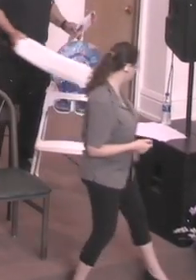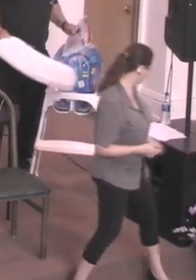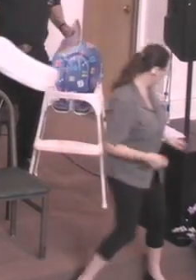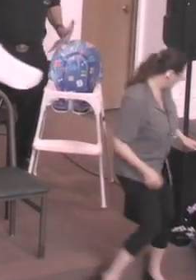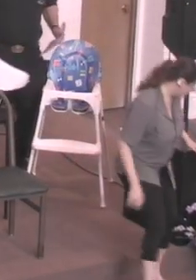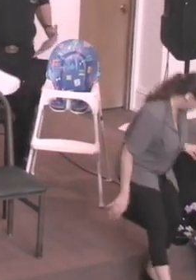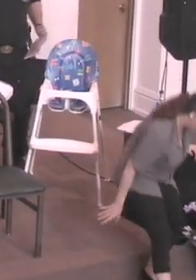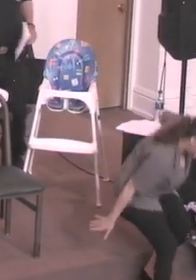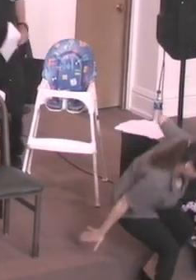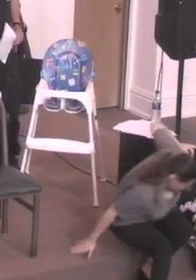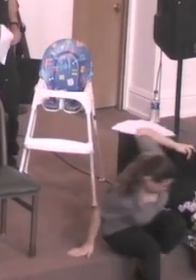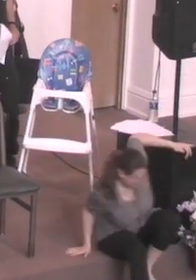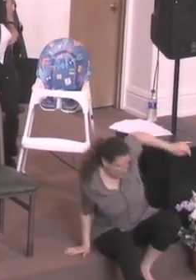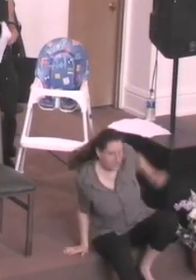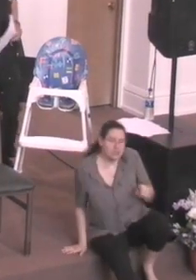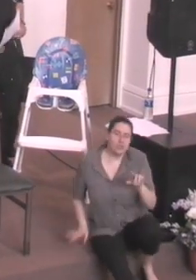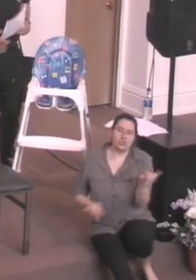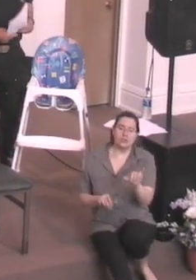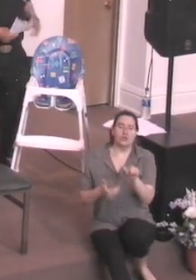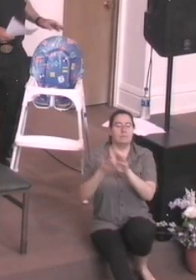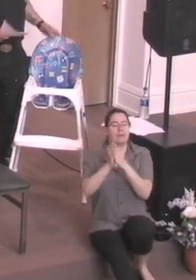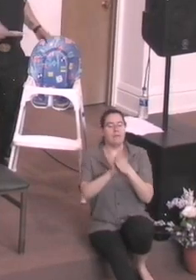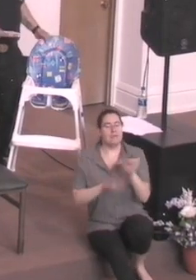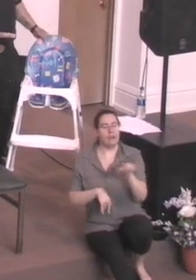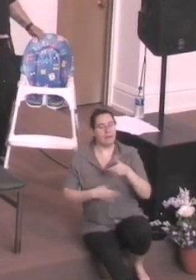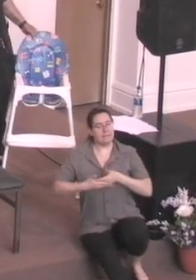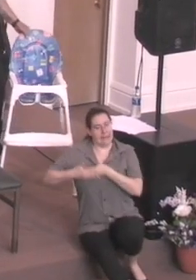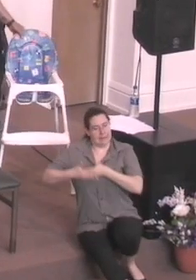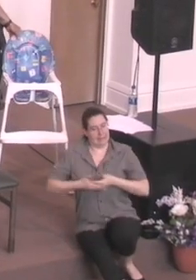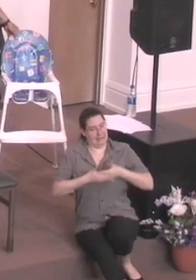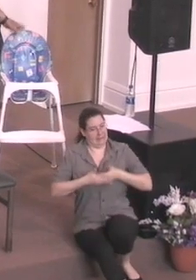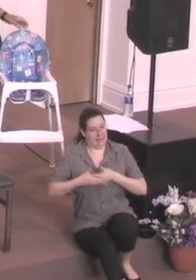You're just like the baby in the high chair.